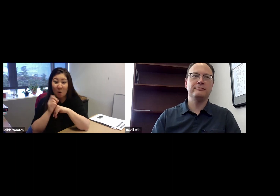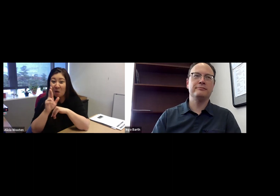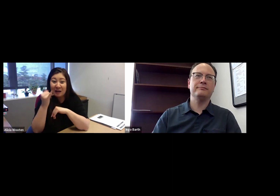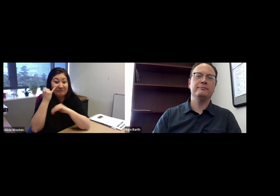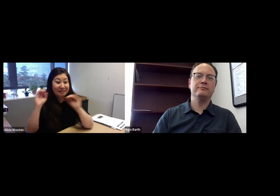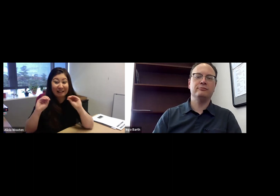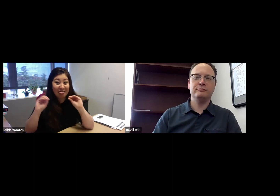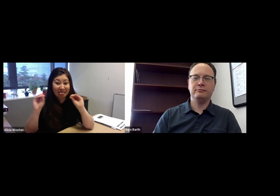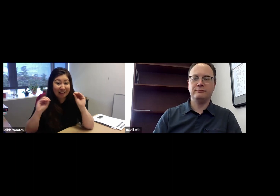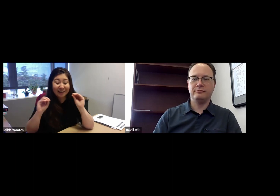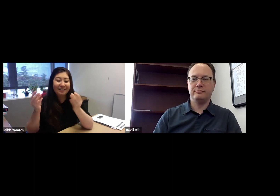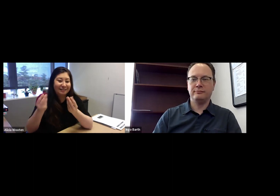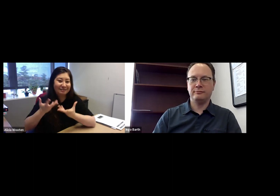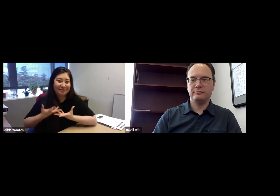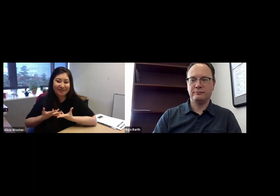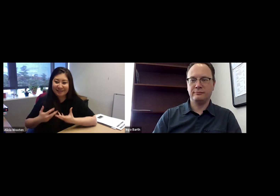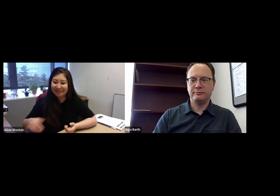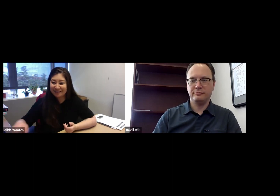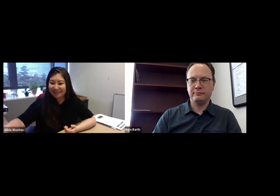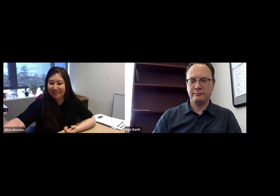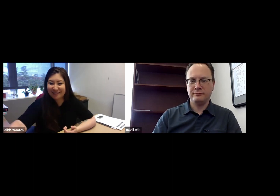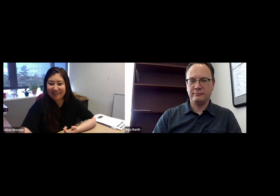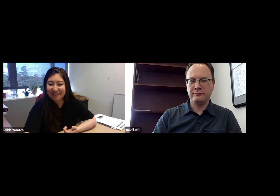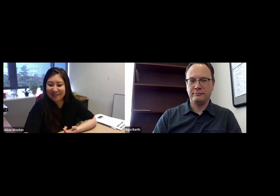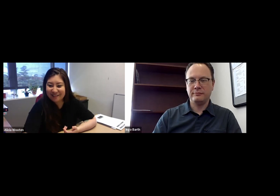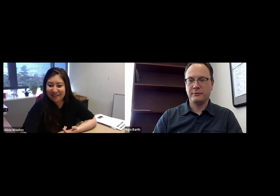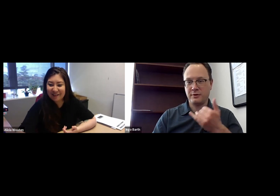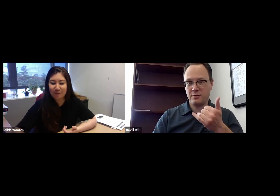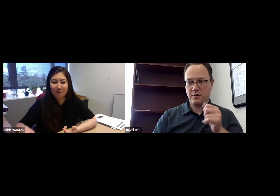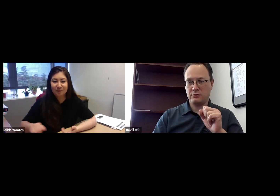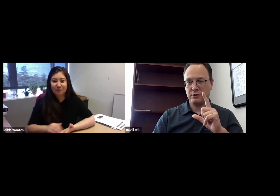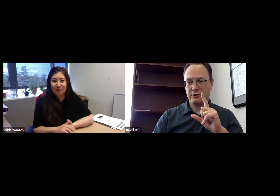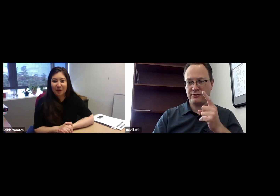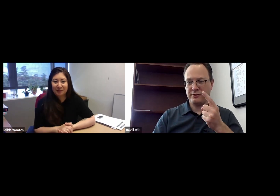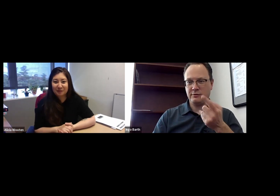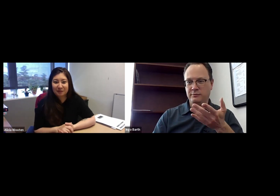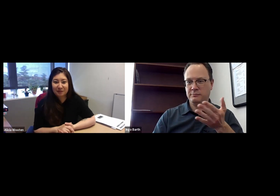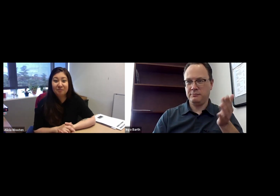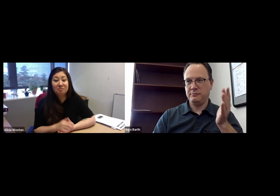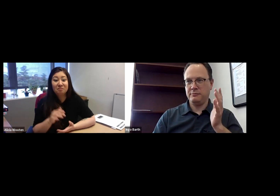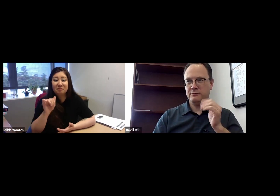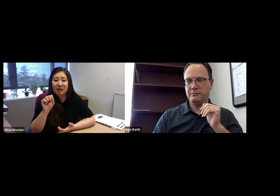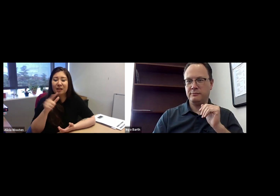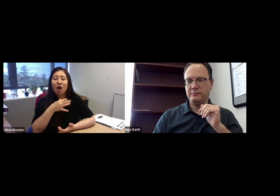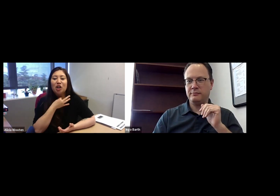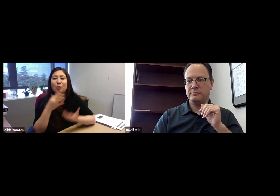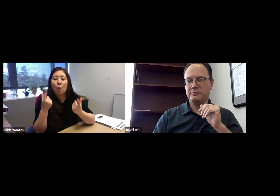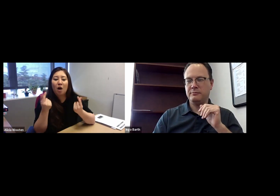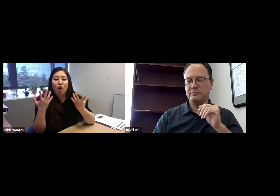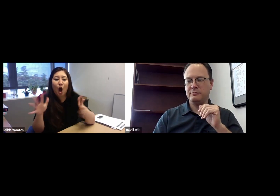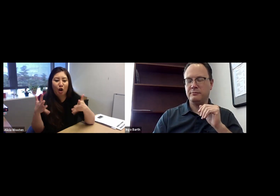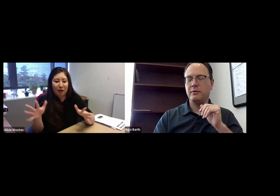that video, could you, or right now, if you could come up and share what you use in the US for the signs